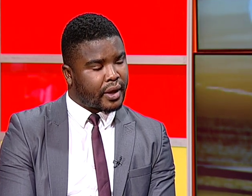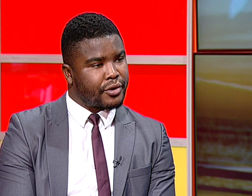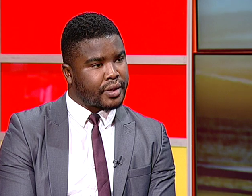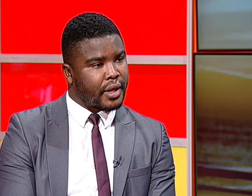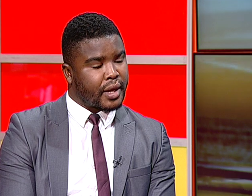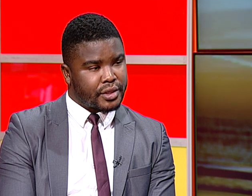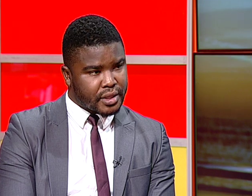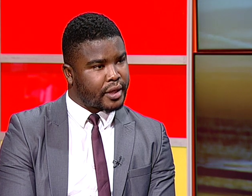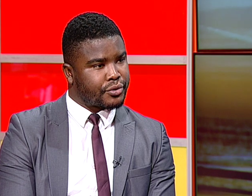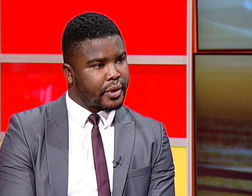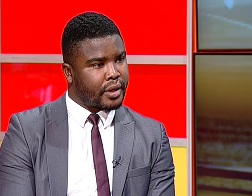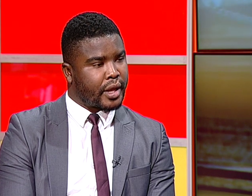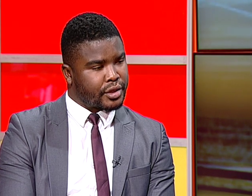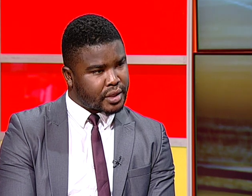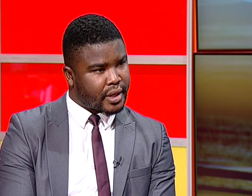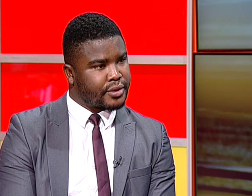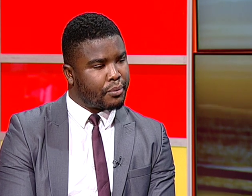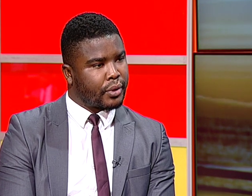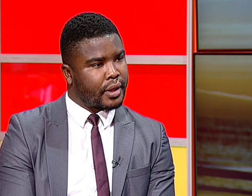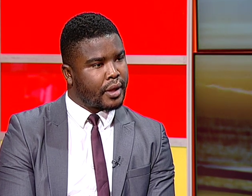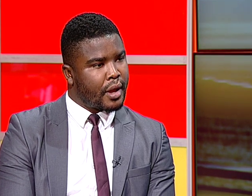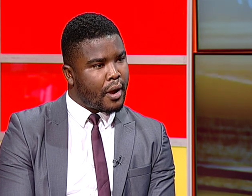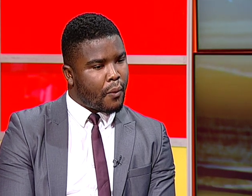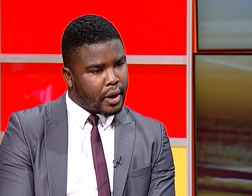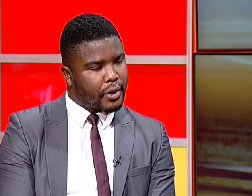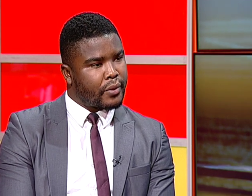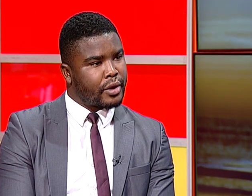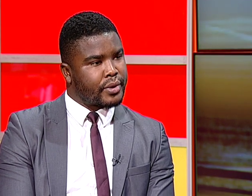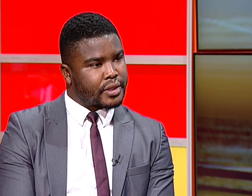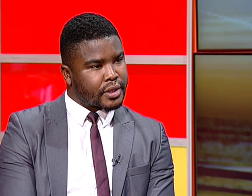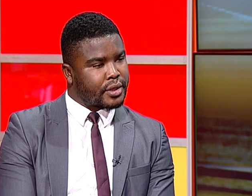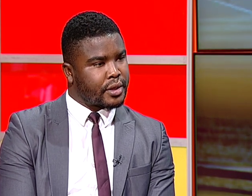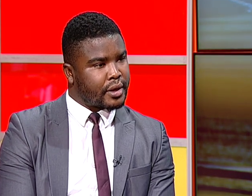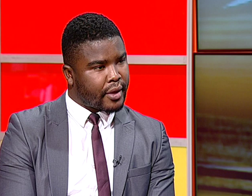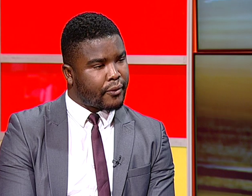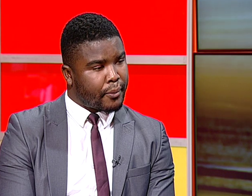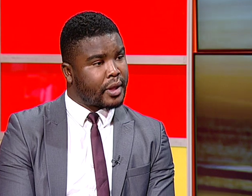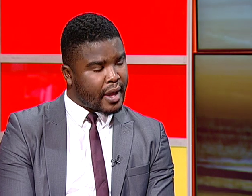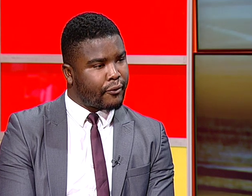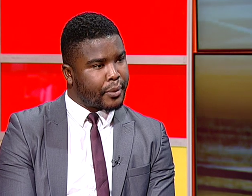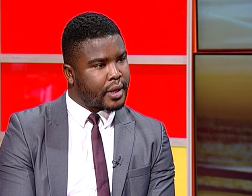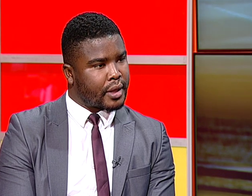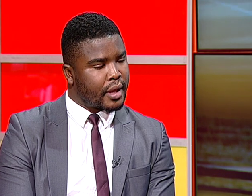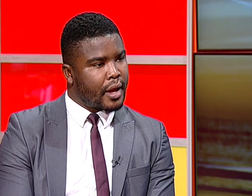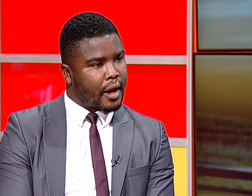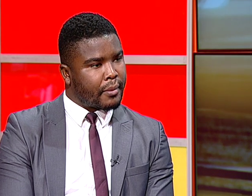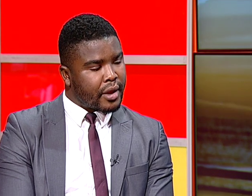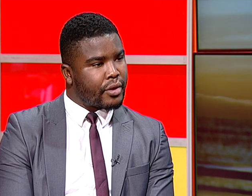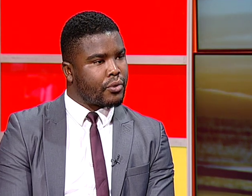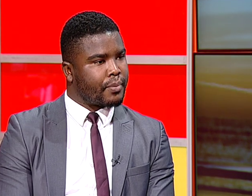country are just as real and just as important. What are we doing to assist the deaf community in the rural parts,